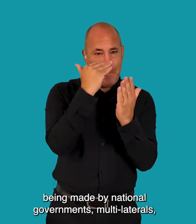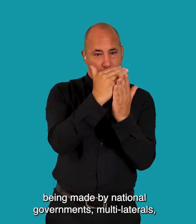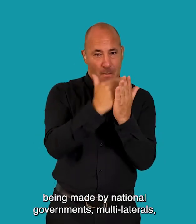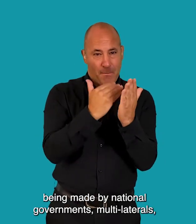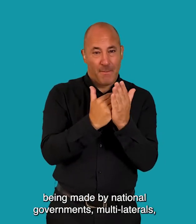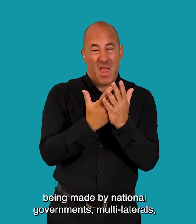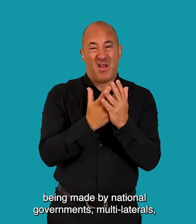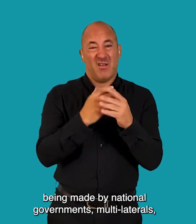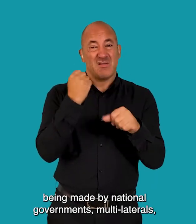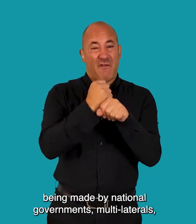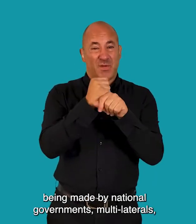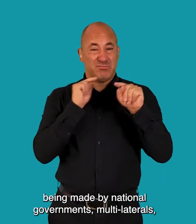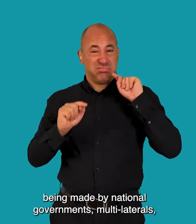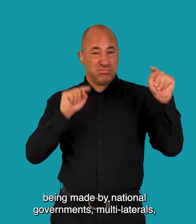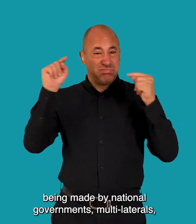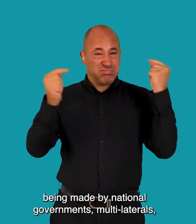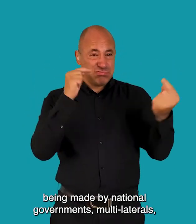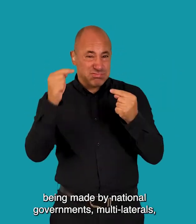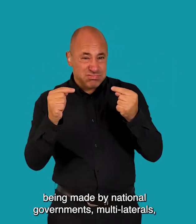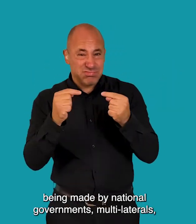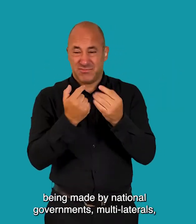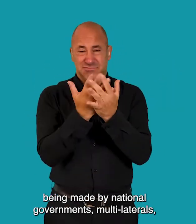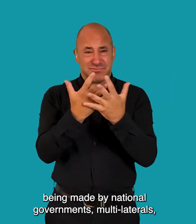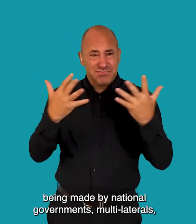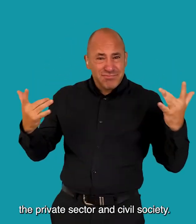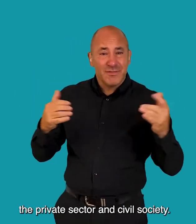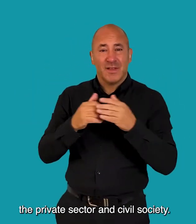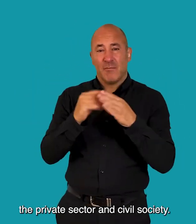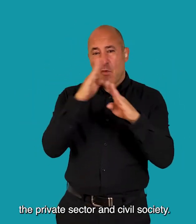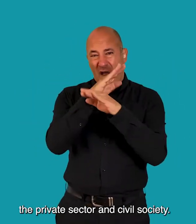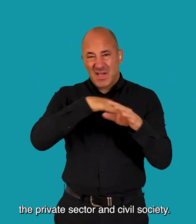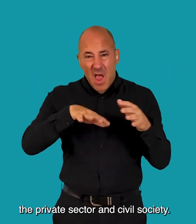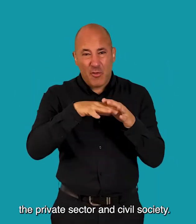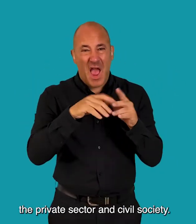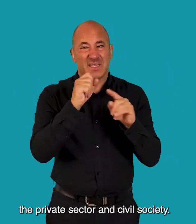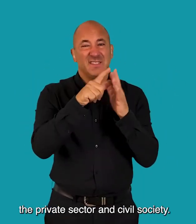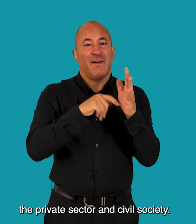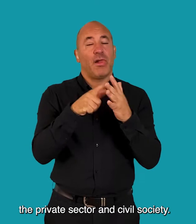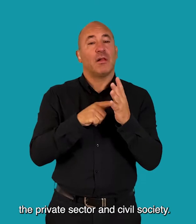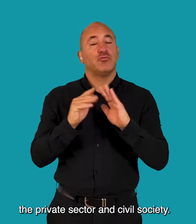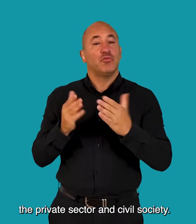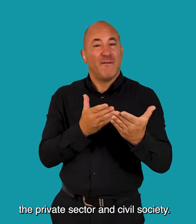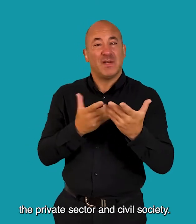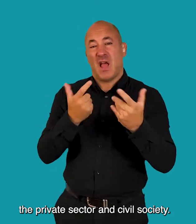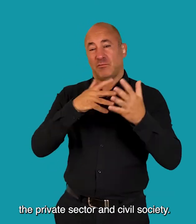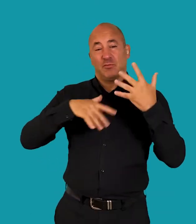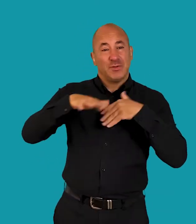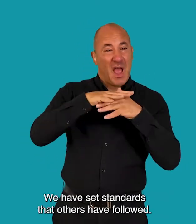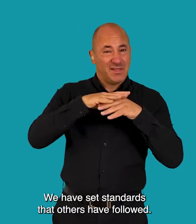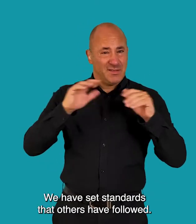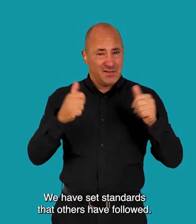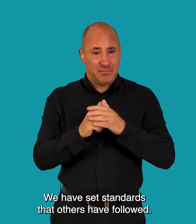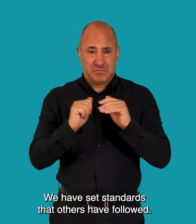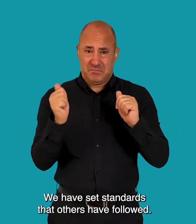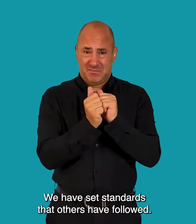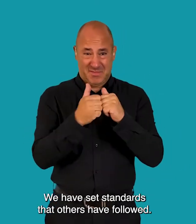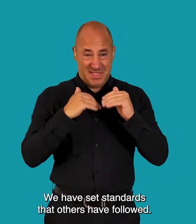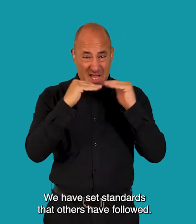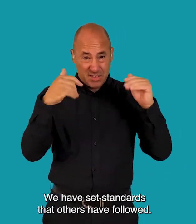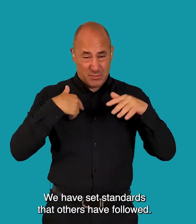made by national governments, multilaterals, the private sector and civil society. We have set standards that others